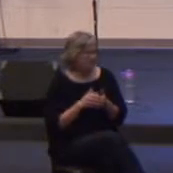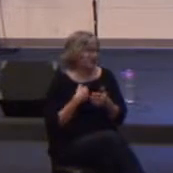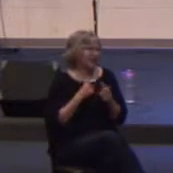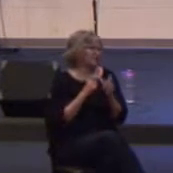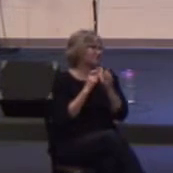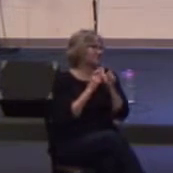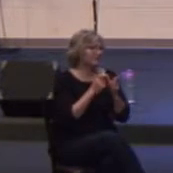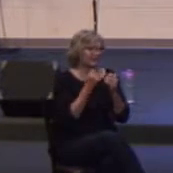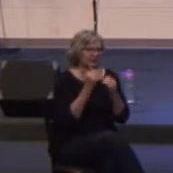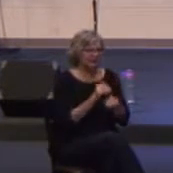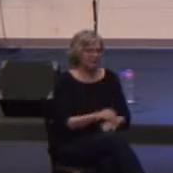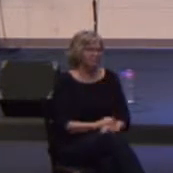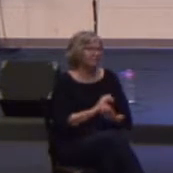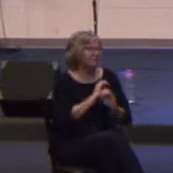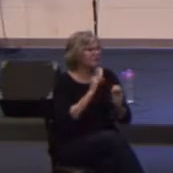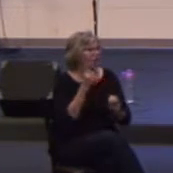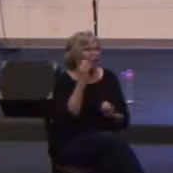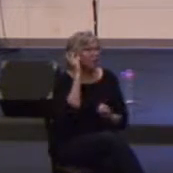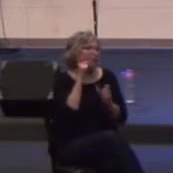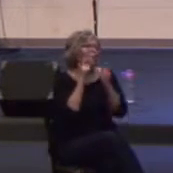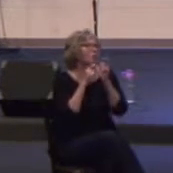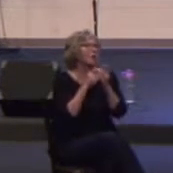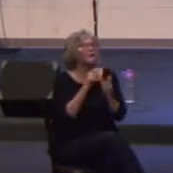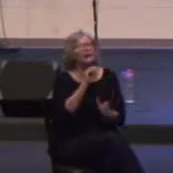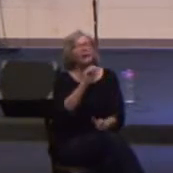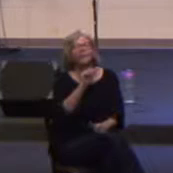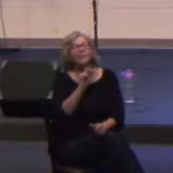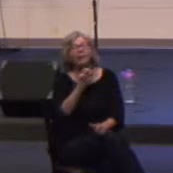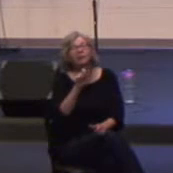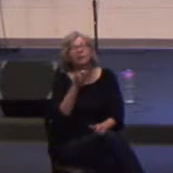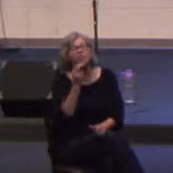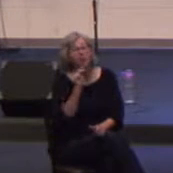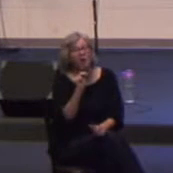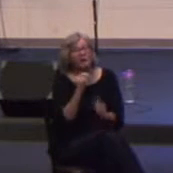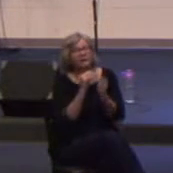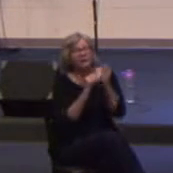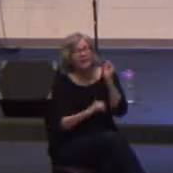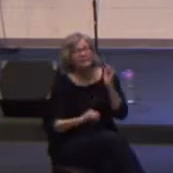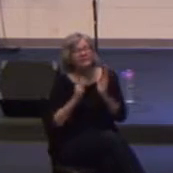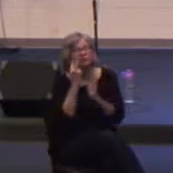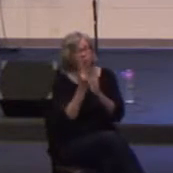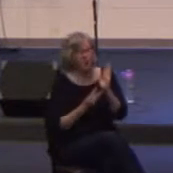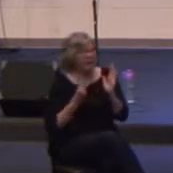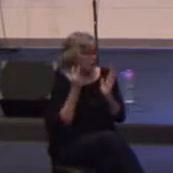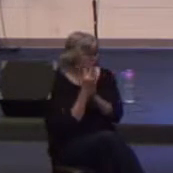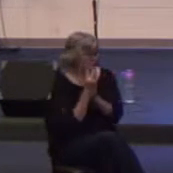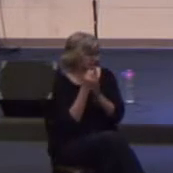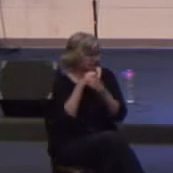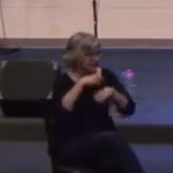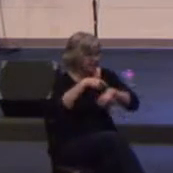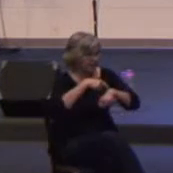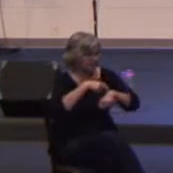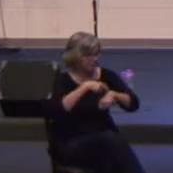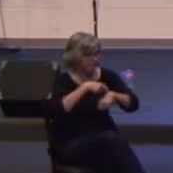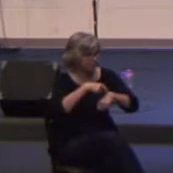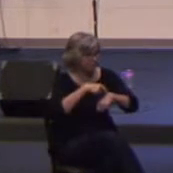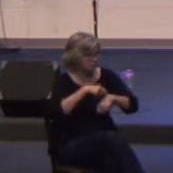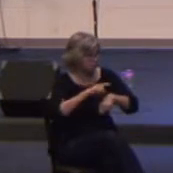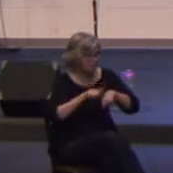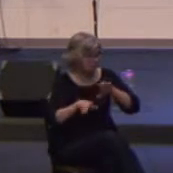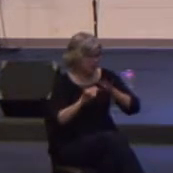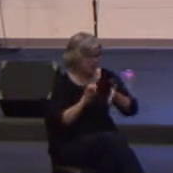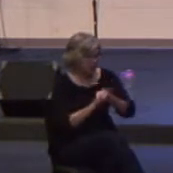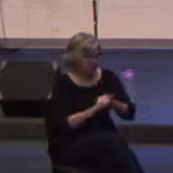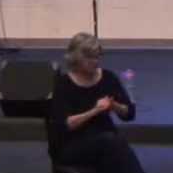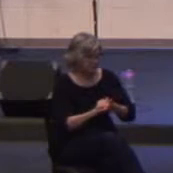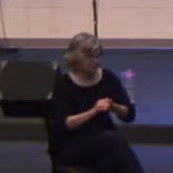consensus was nobody will ever run a marathon less than 2 hours in time, which, if you're wondering,